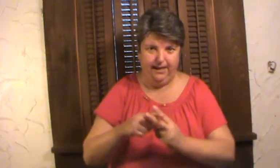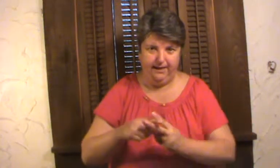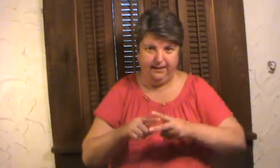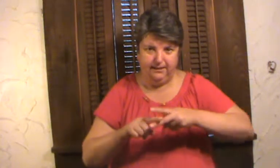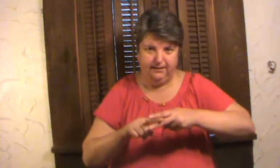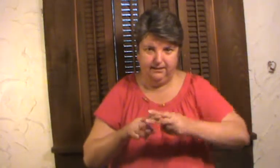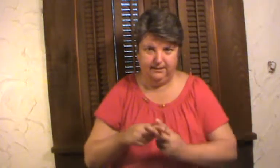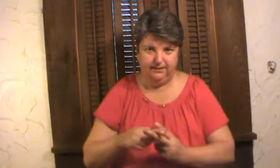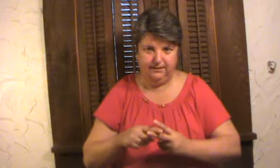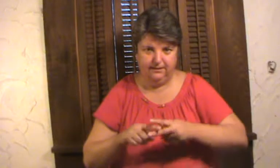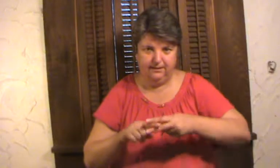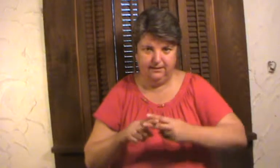mechanic,